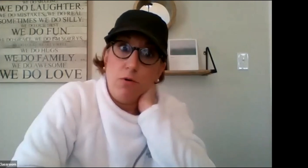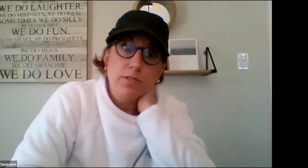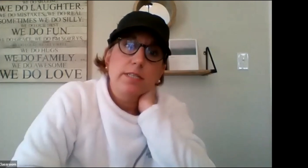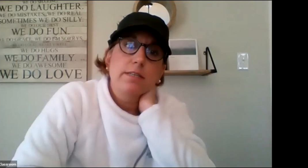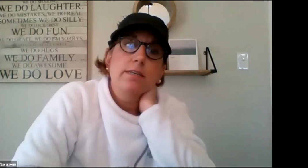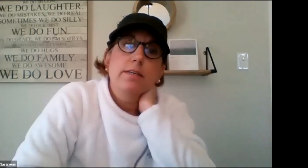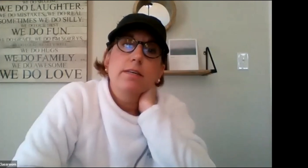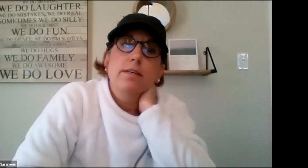out